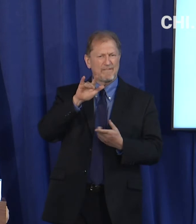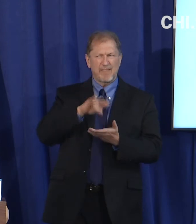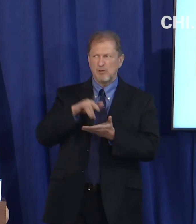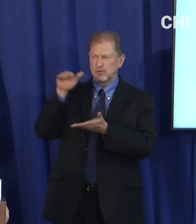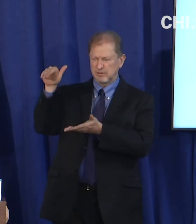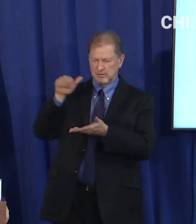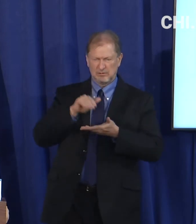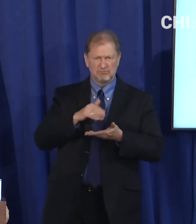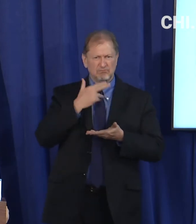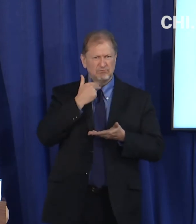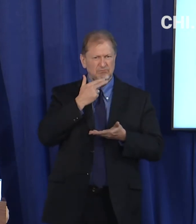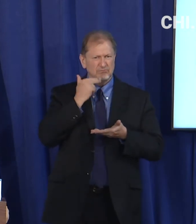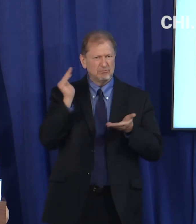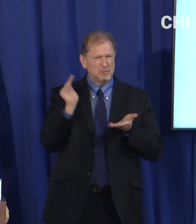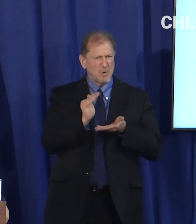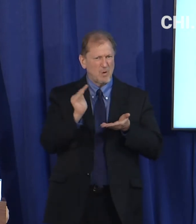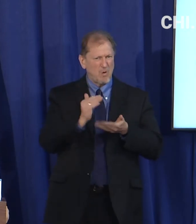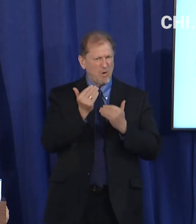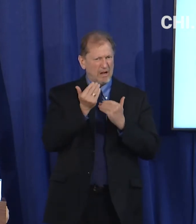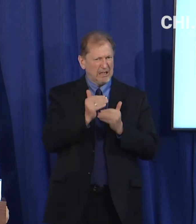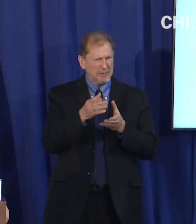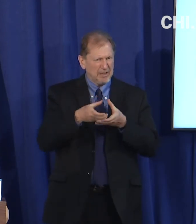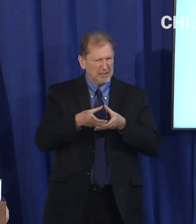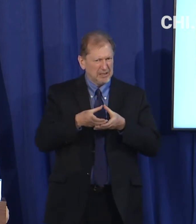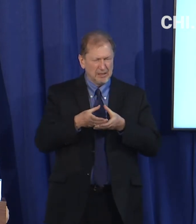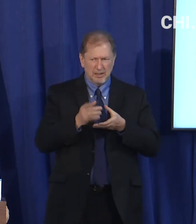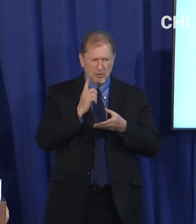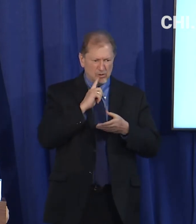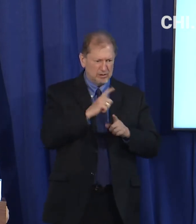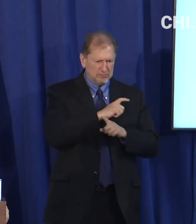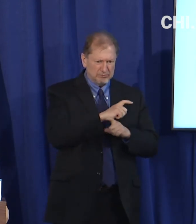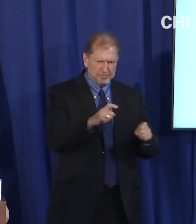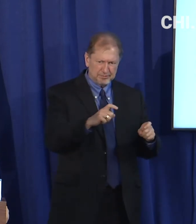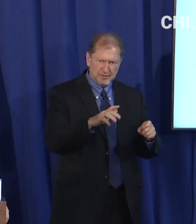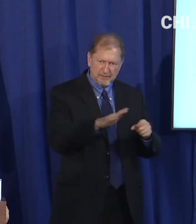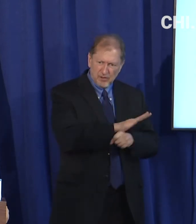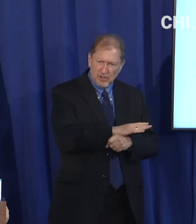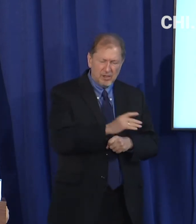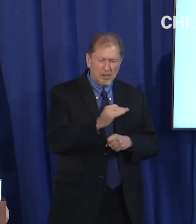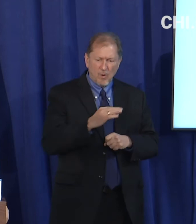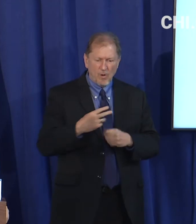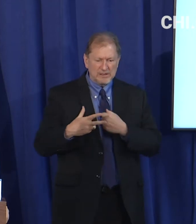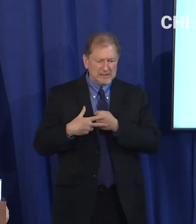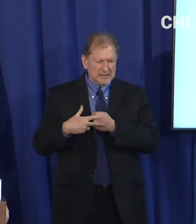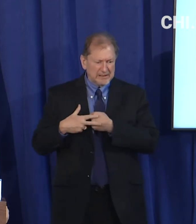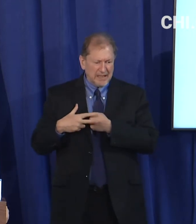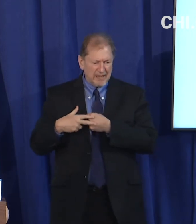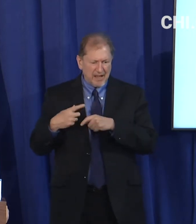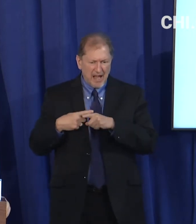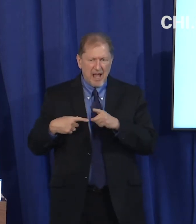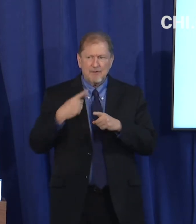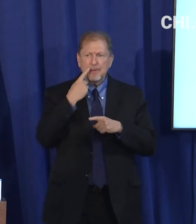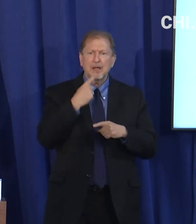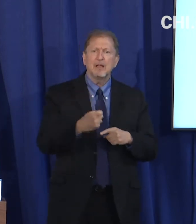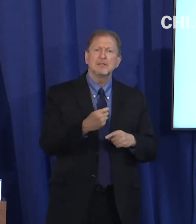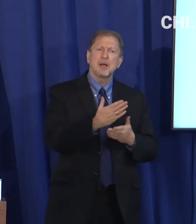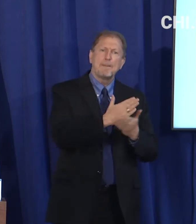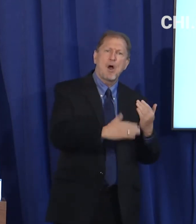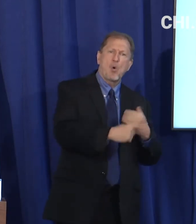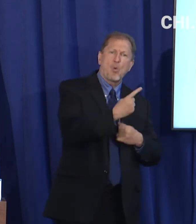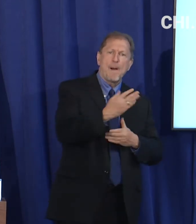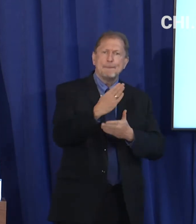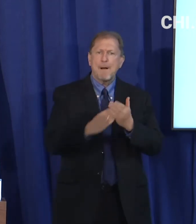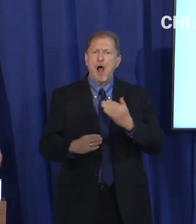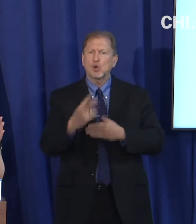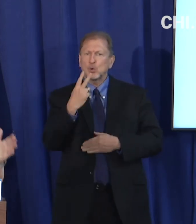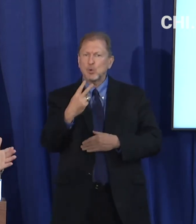really. And do you give out all of those, or do you say half because it's a two-shot process? Yeah, good question.